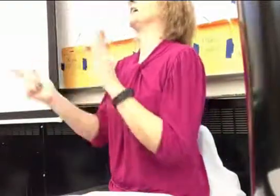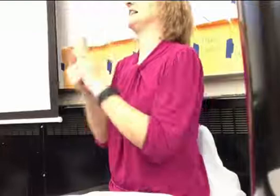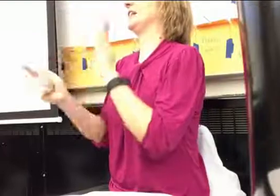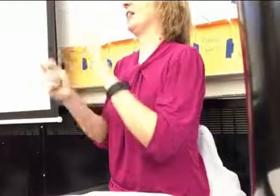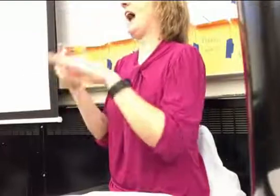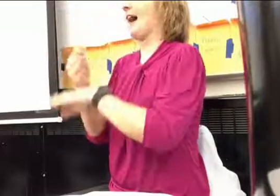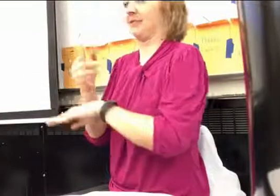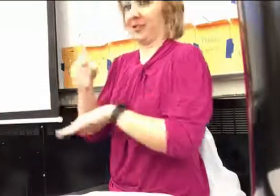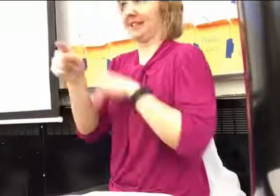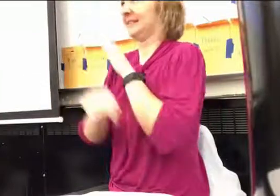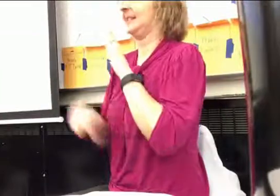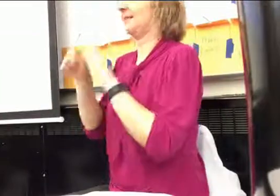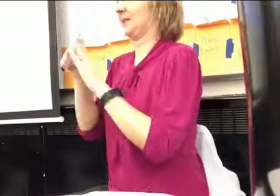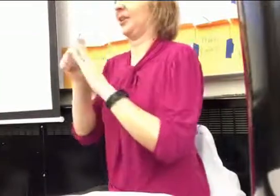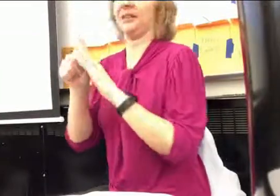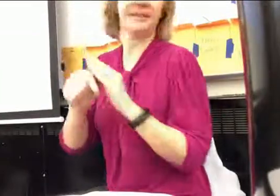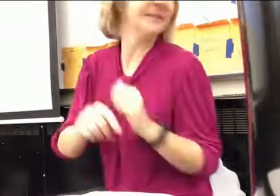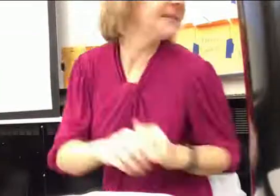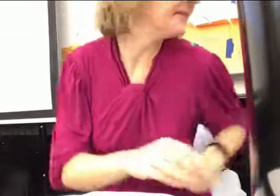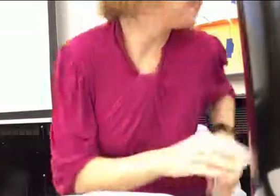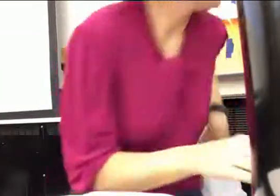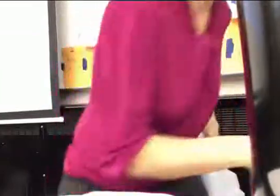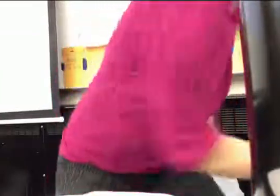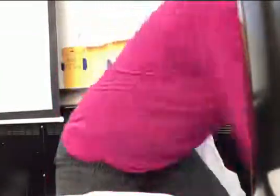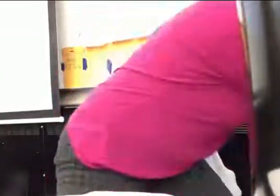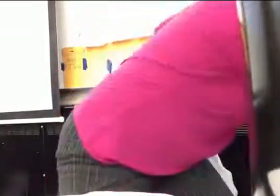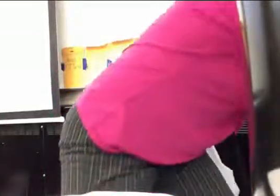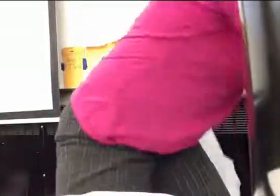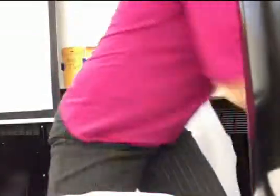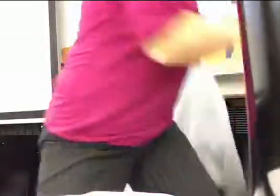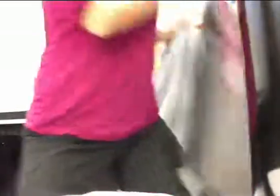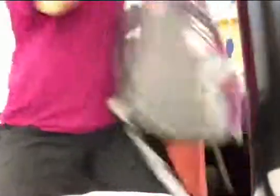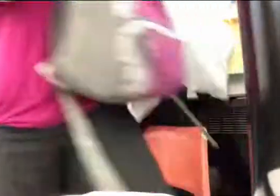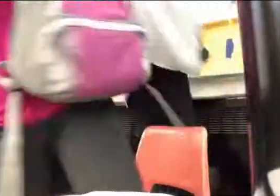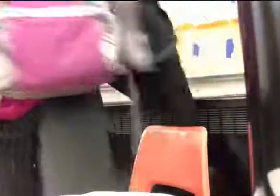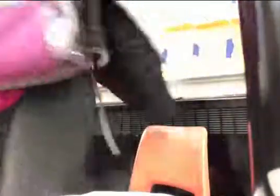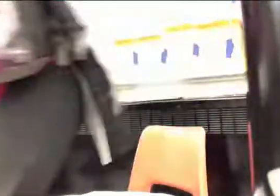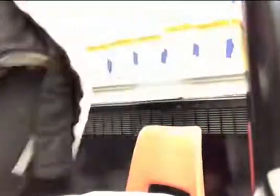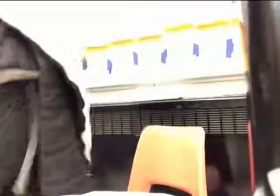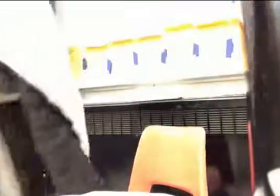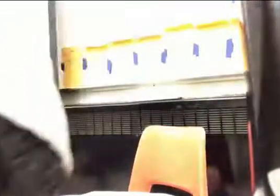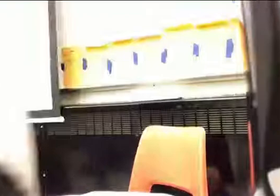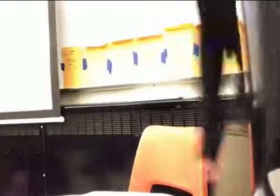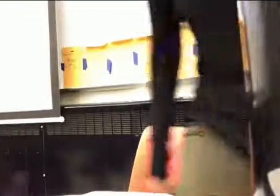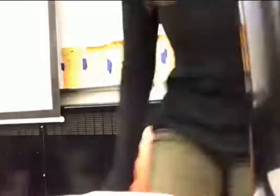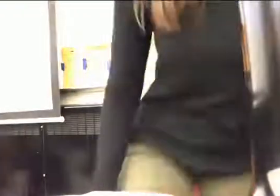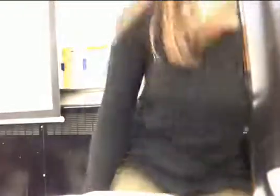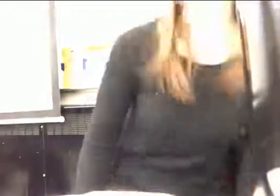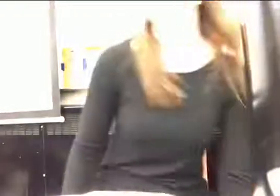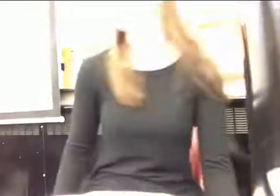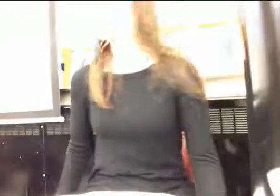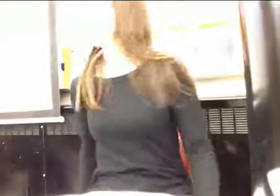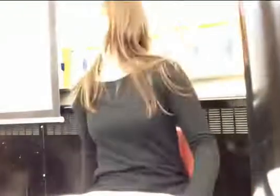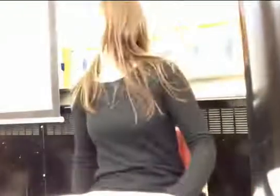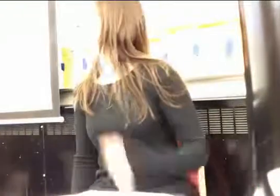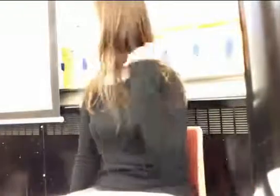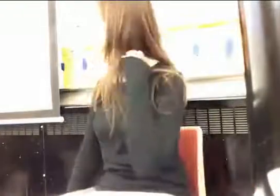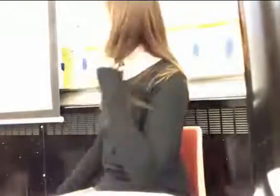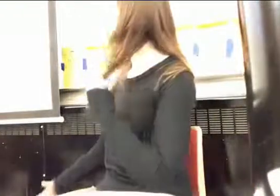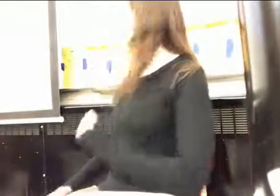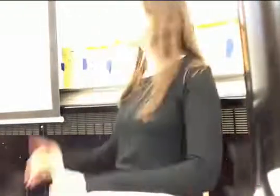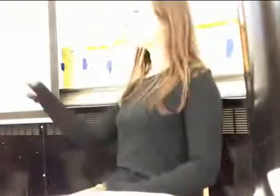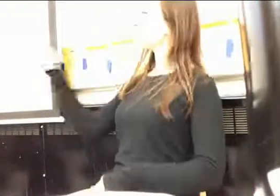Gilded Age, which we'll talk about later. You can't do this anymore. Now, What part of it is illegal? what part of it is